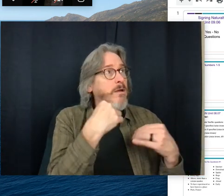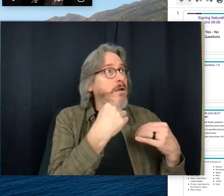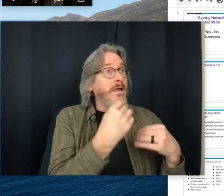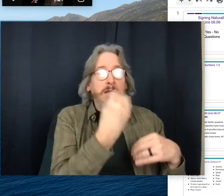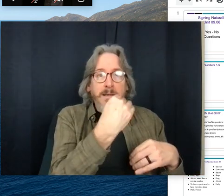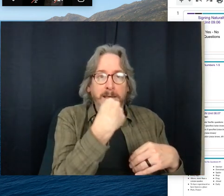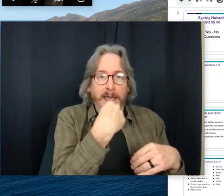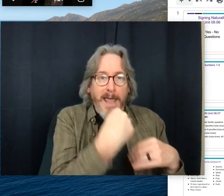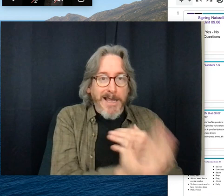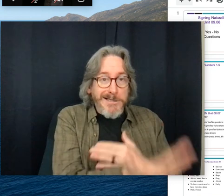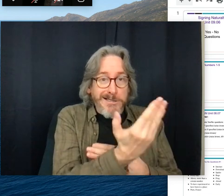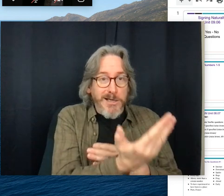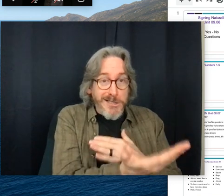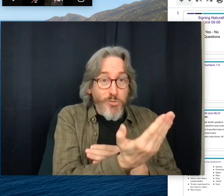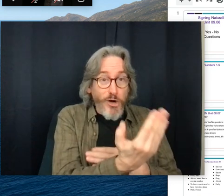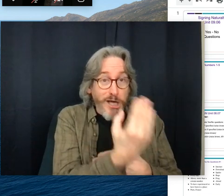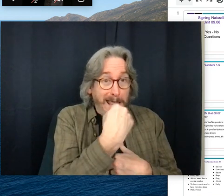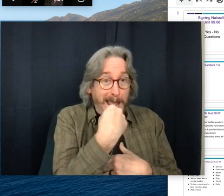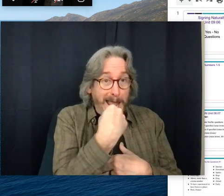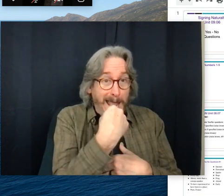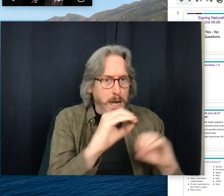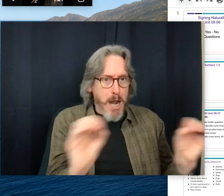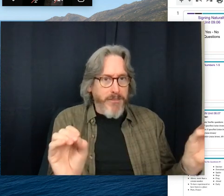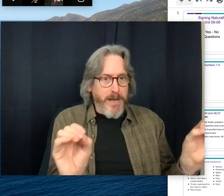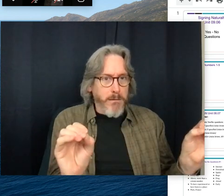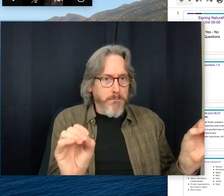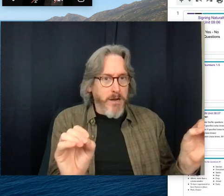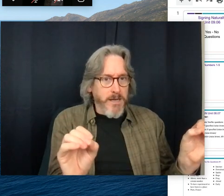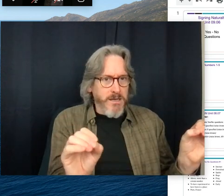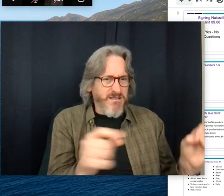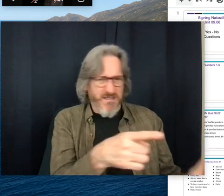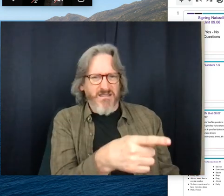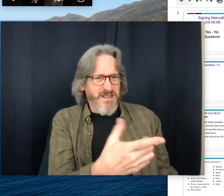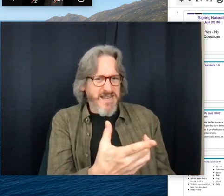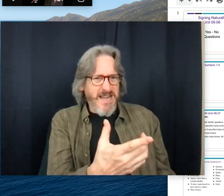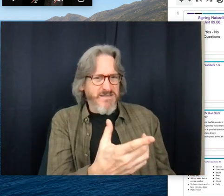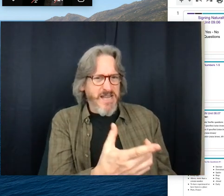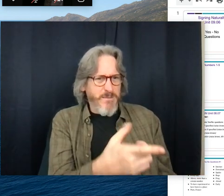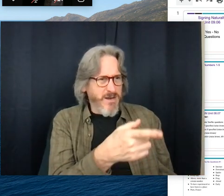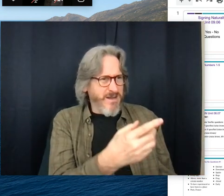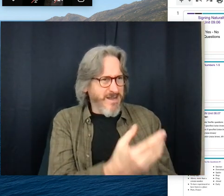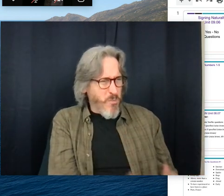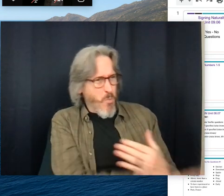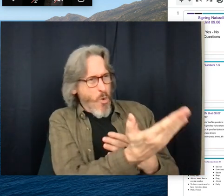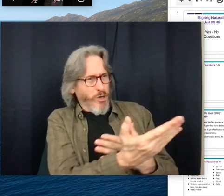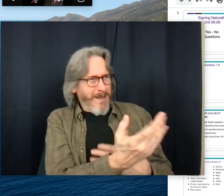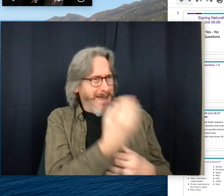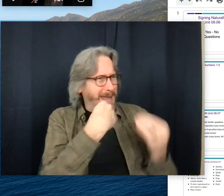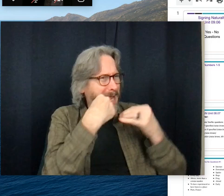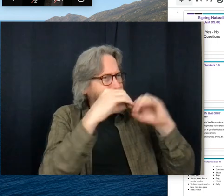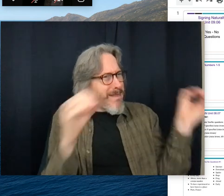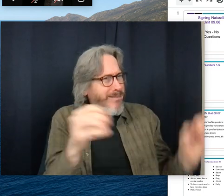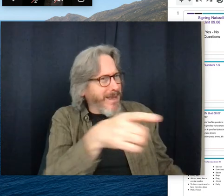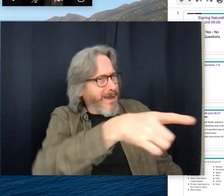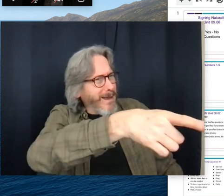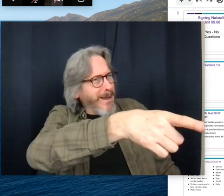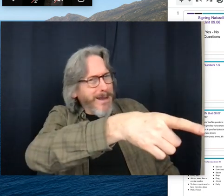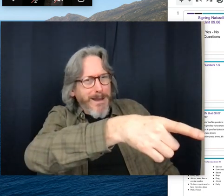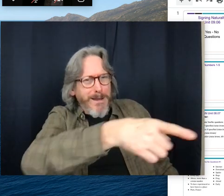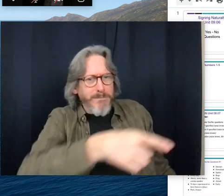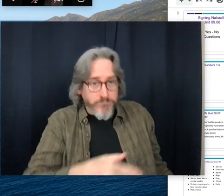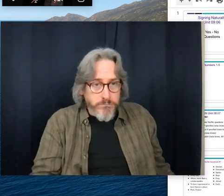you ate this morning, ate nothing, right? That's a negative statement. Ate